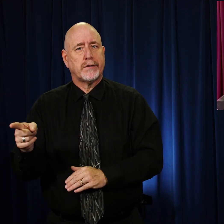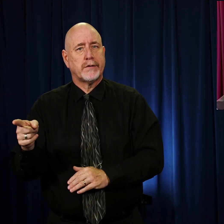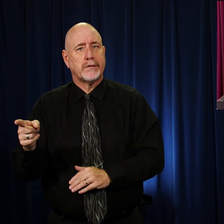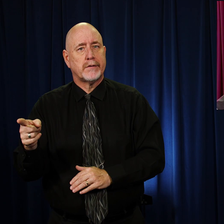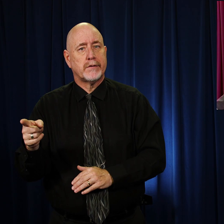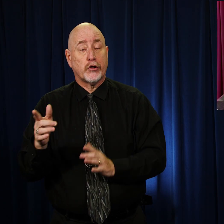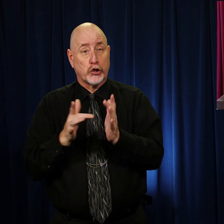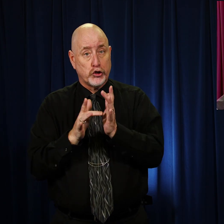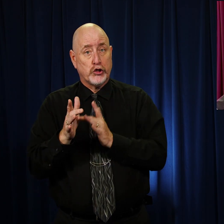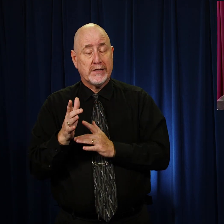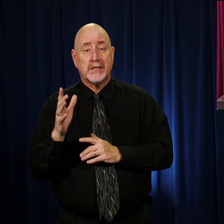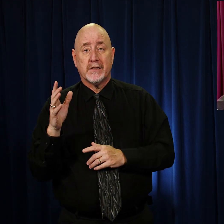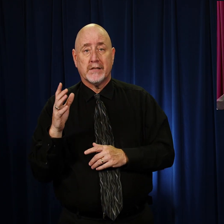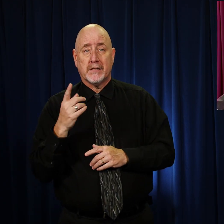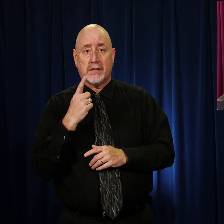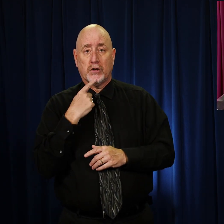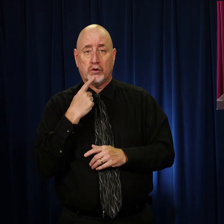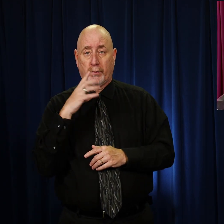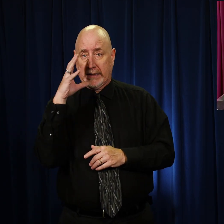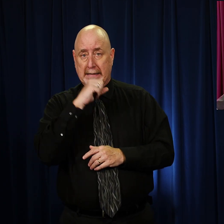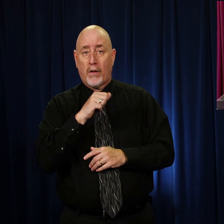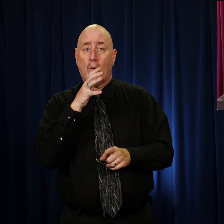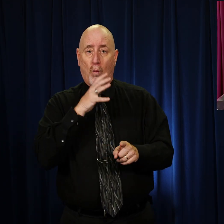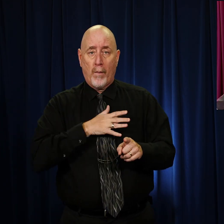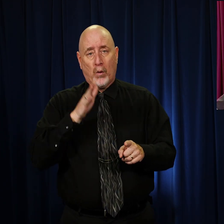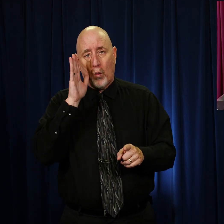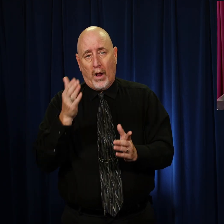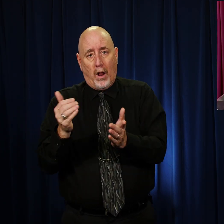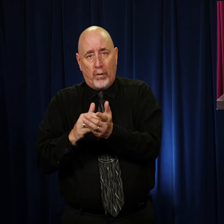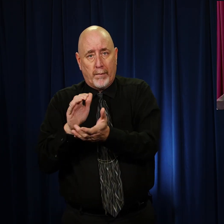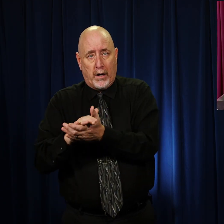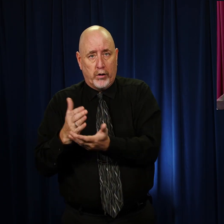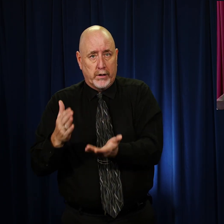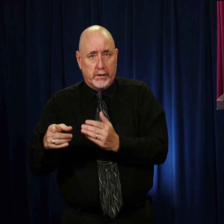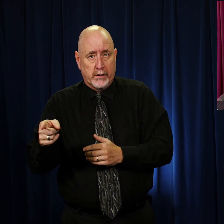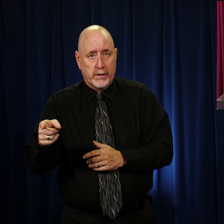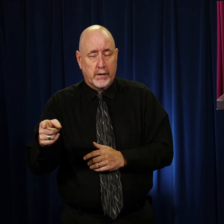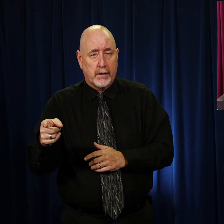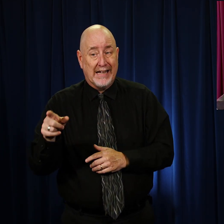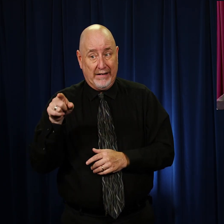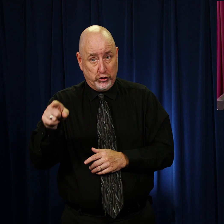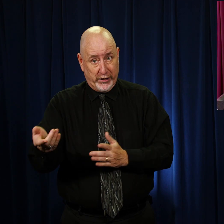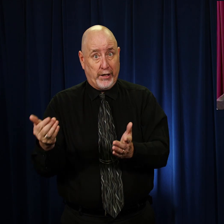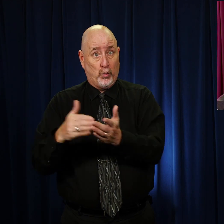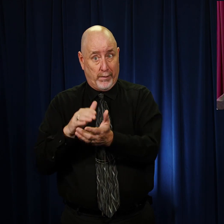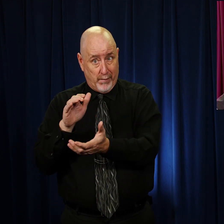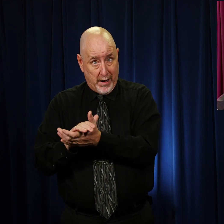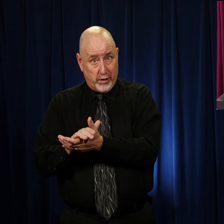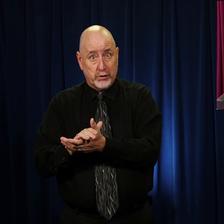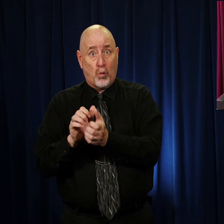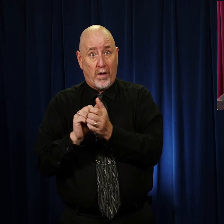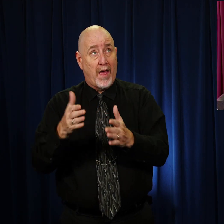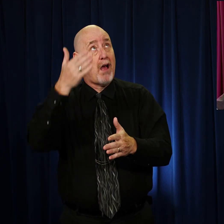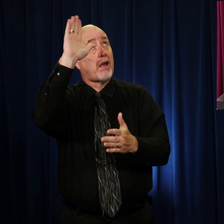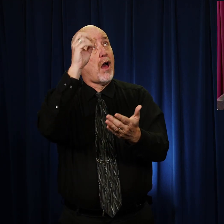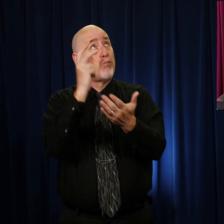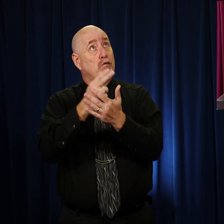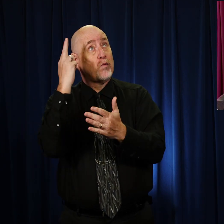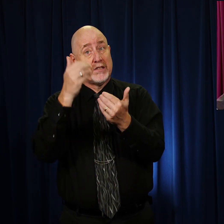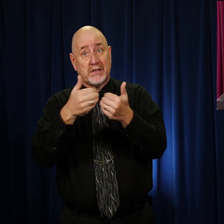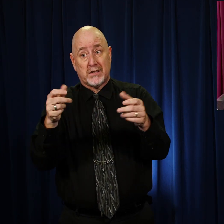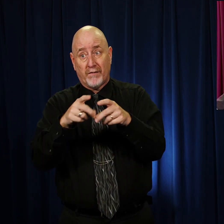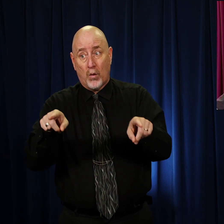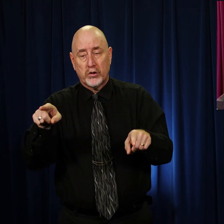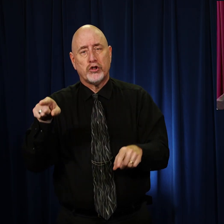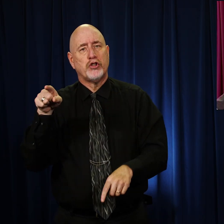Because since Jesus is assuming that the woman is going to remarry, if she remarries without a God-approved reason, what